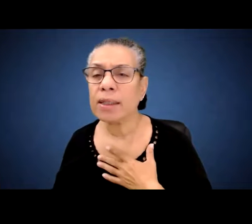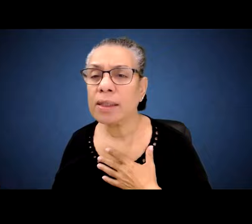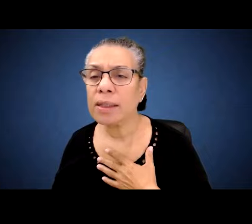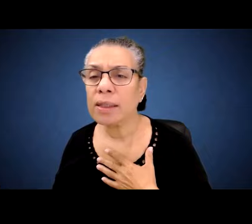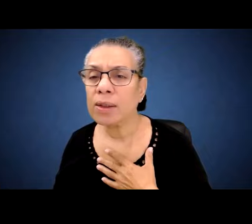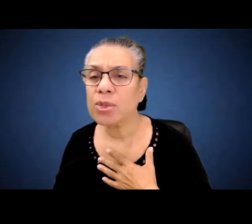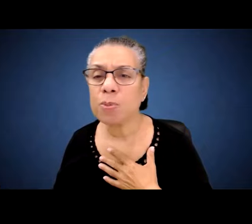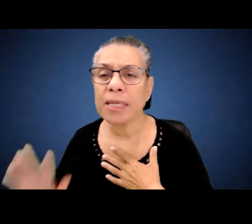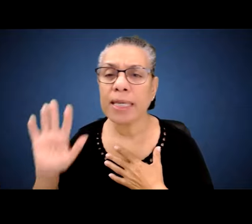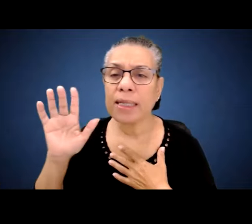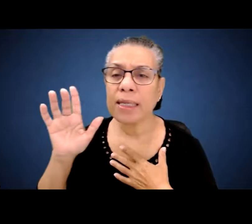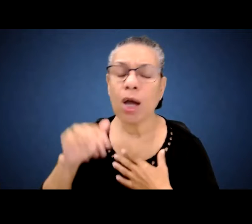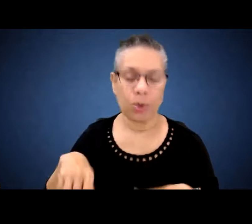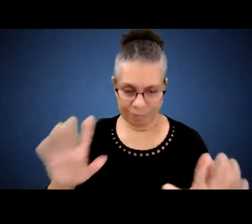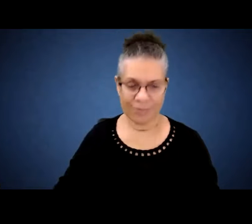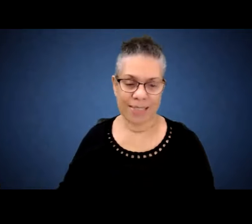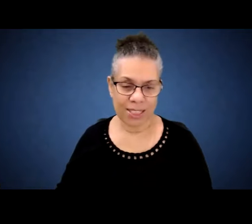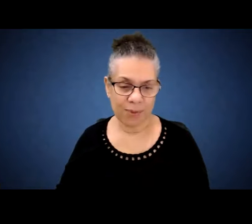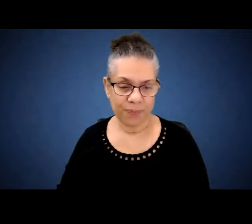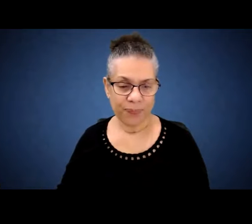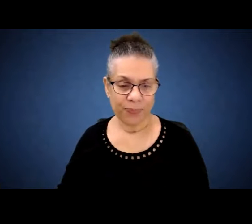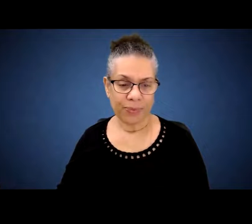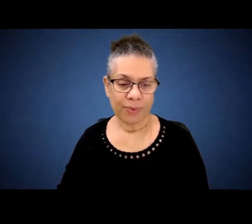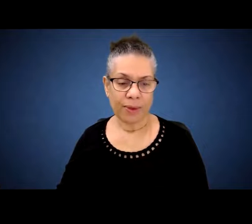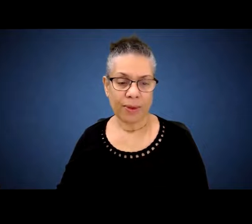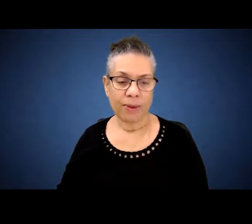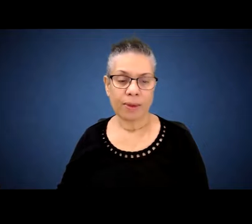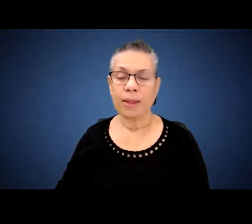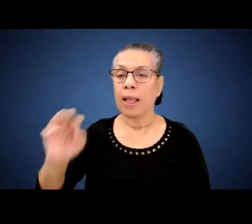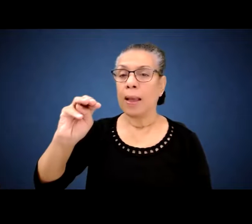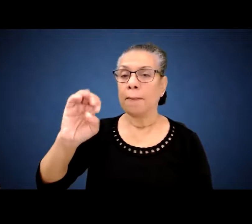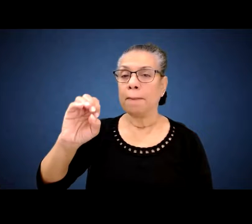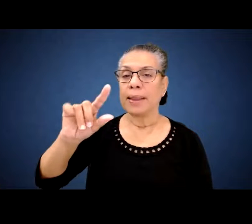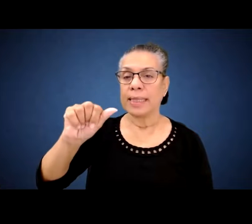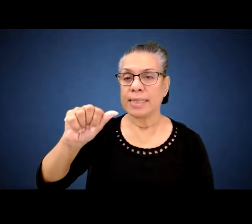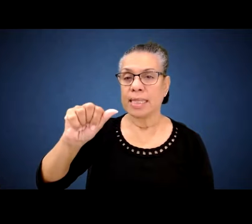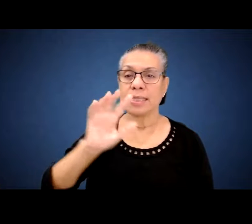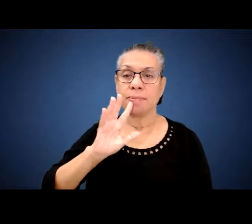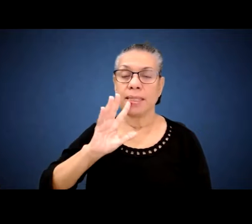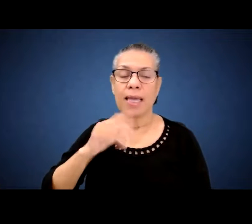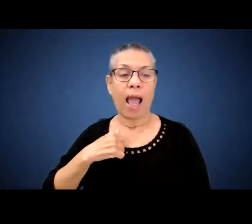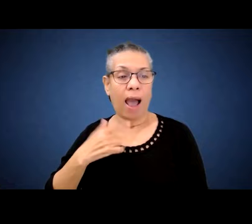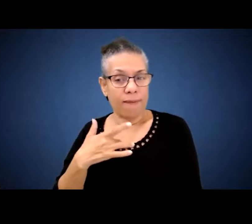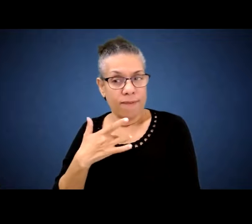is Melissa speaking? Ferretti, sorry. Thank you. Melissa Ferretti, yes. And I feel it's the